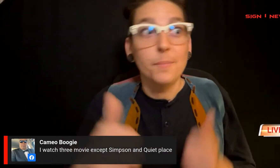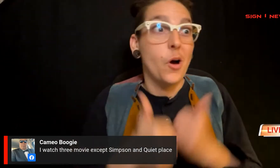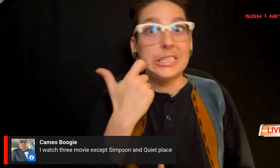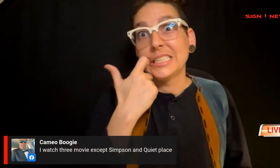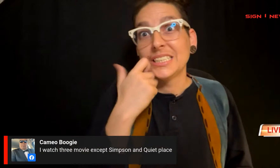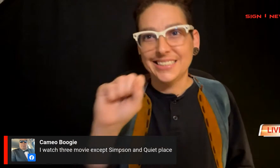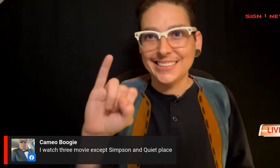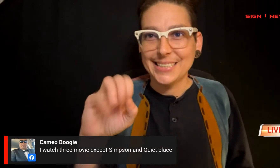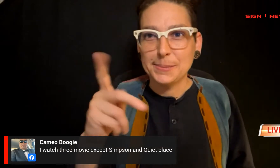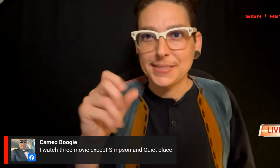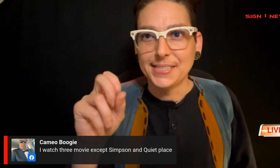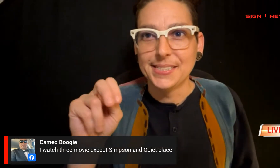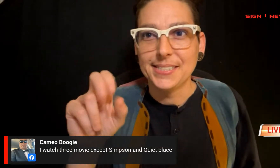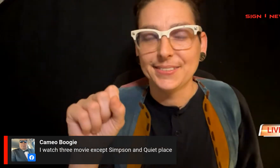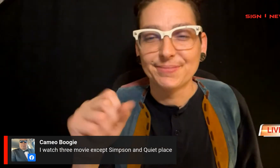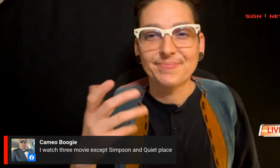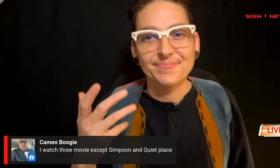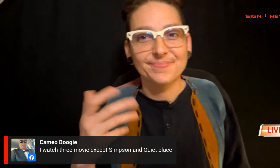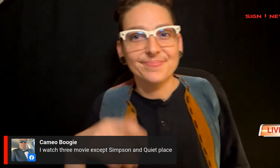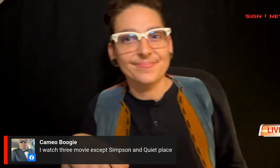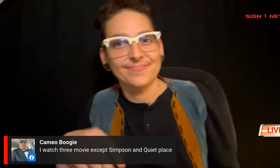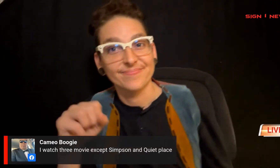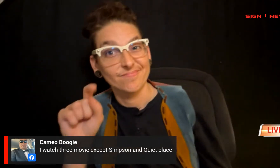Coda, and the most recently was The Simpsons.